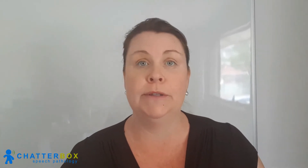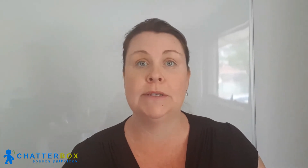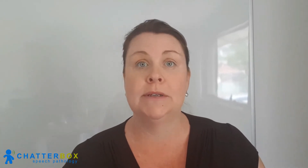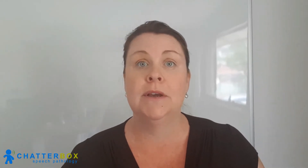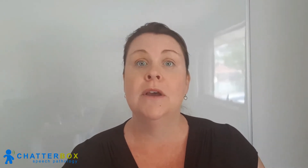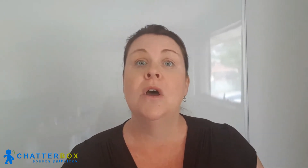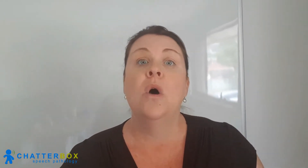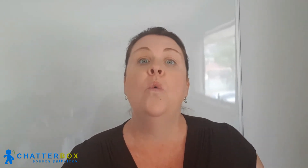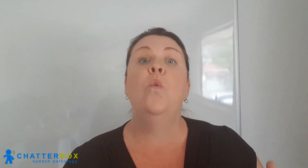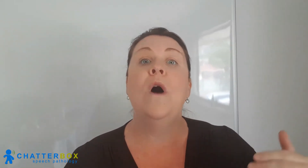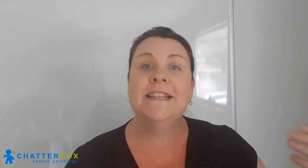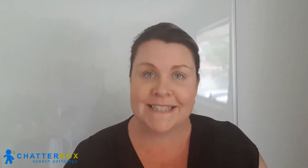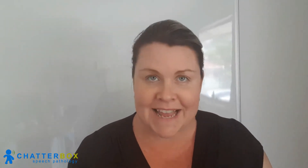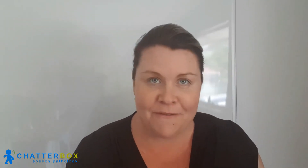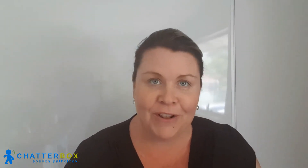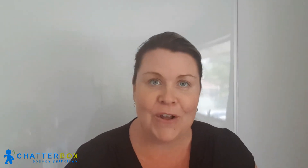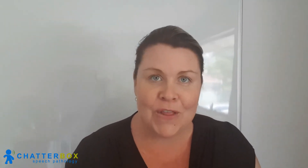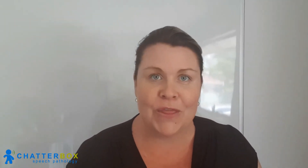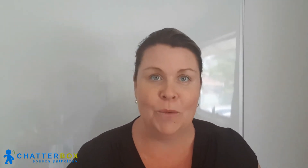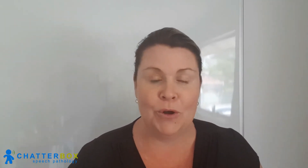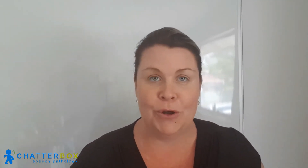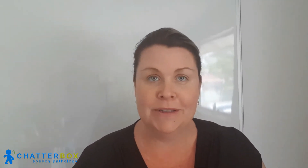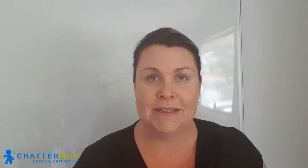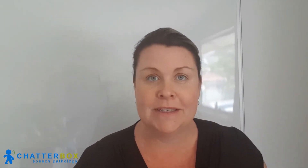words. Once they've learnt the words,